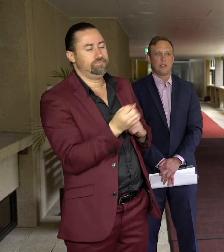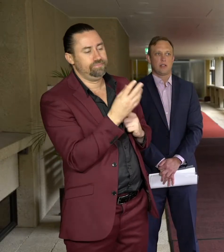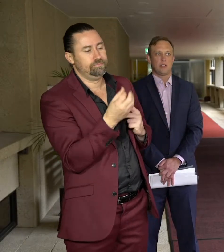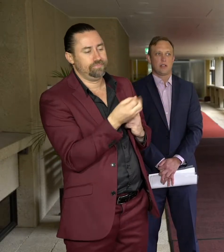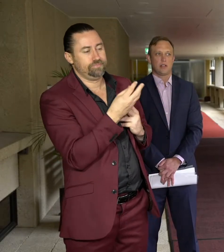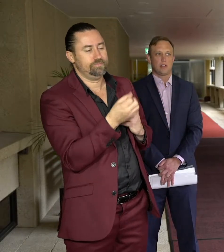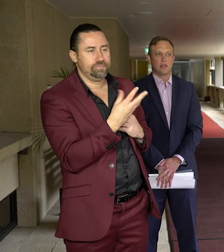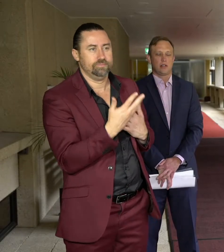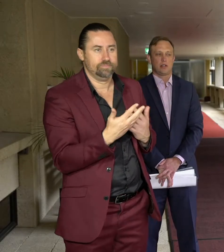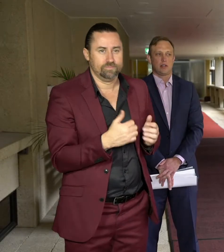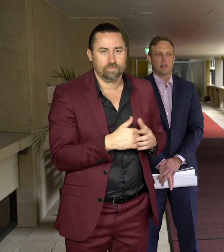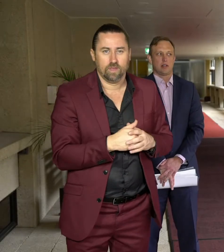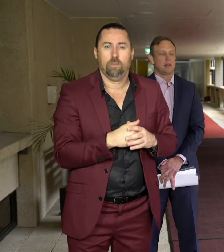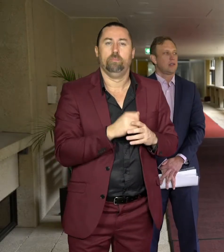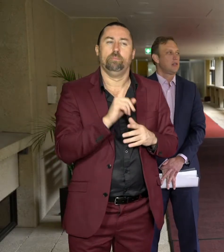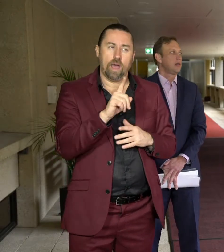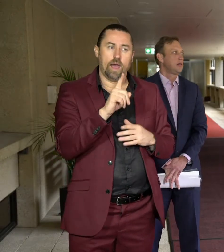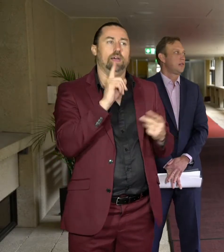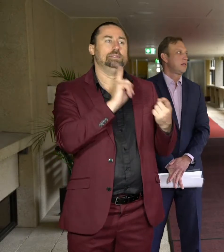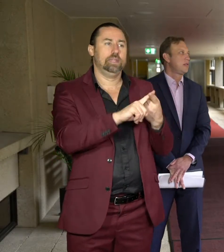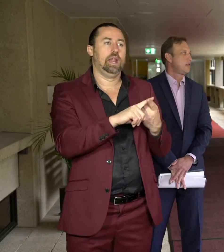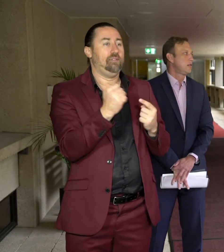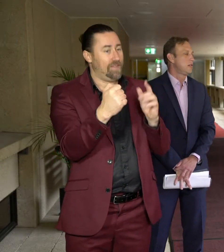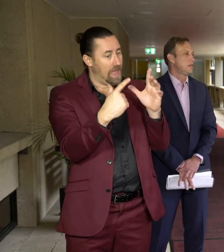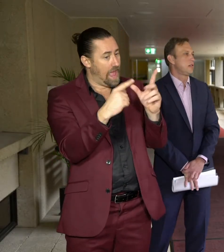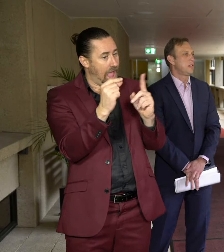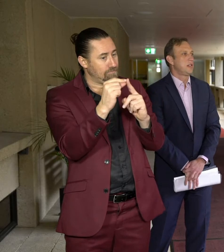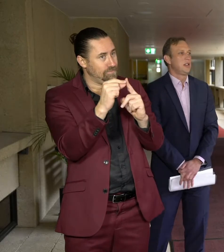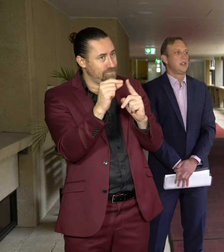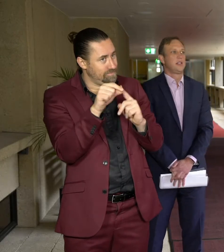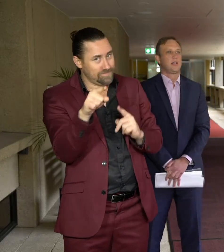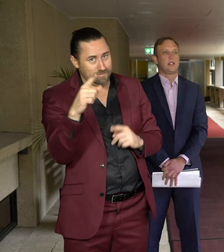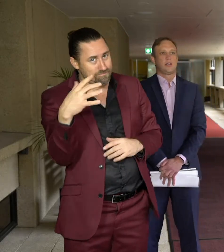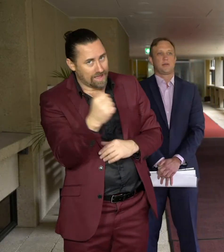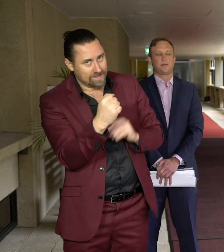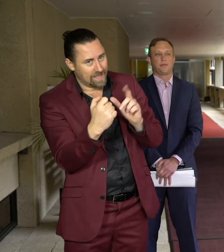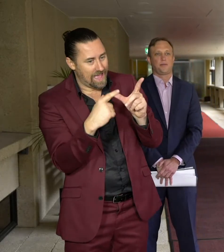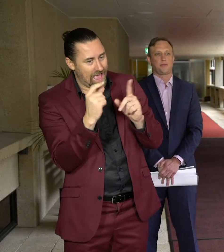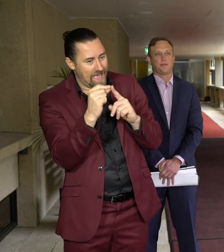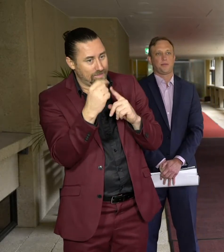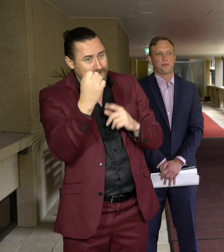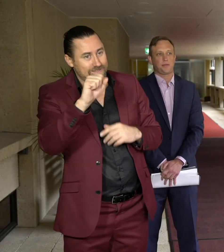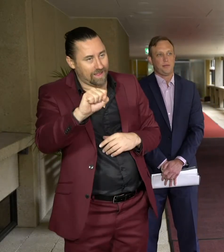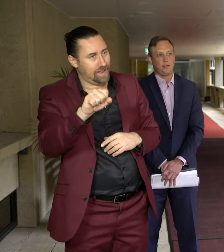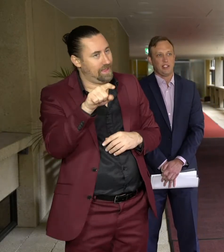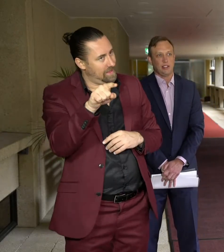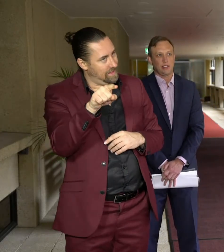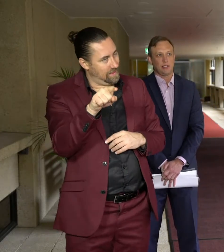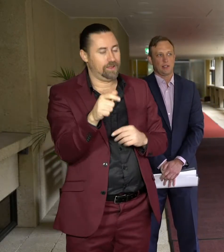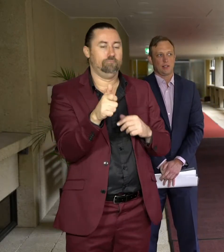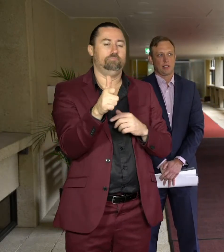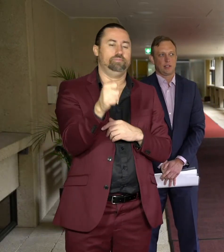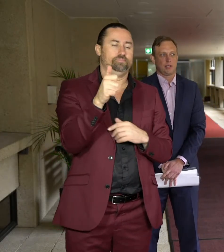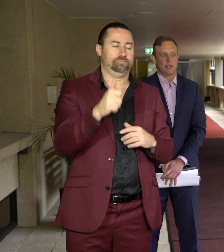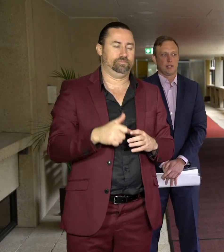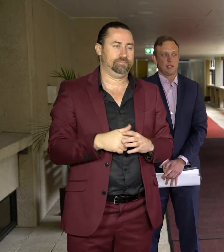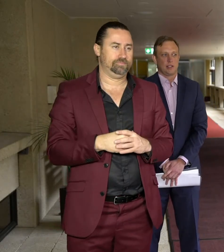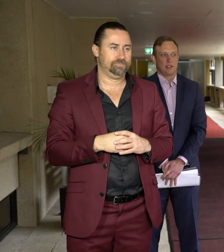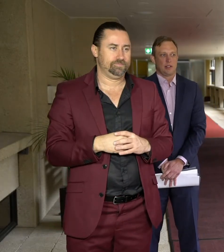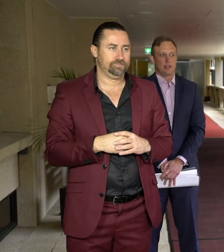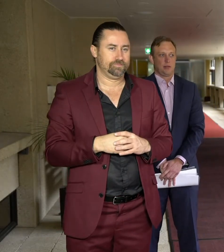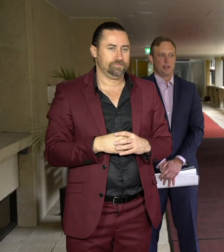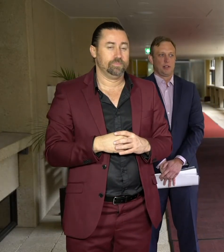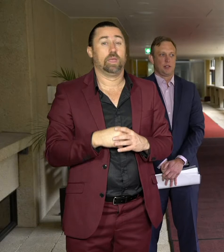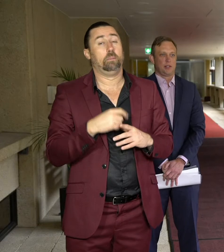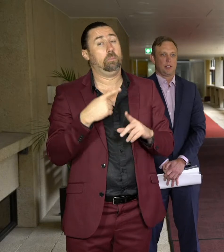that they should still have the check-in app there. They are still required to have the check-in app, and also they